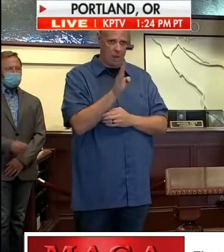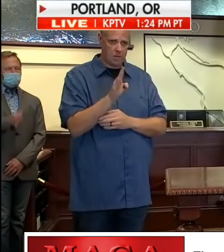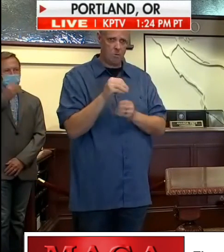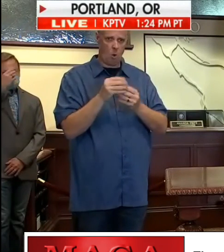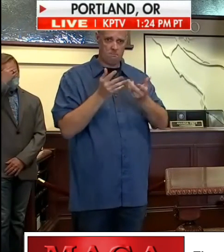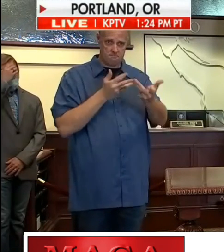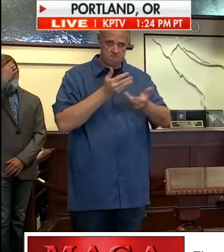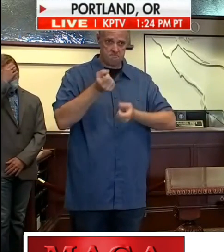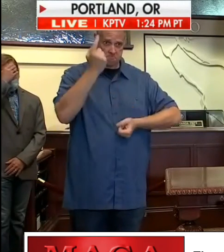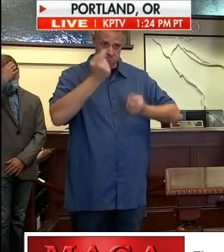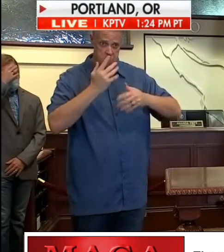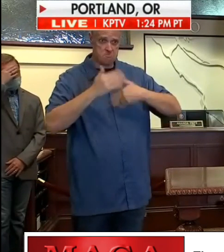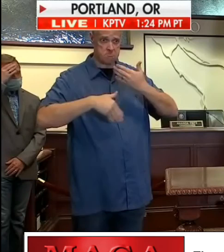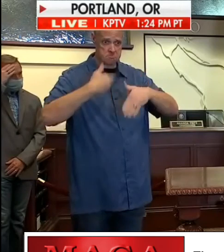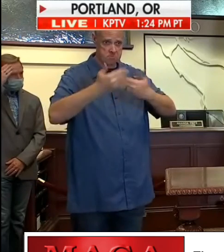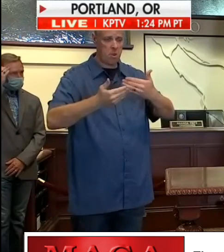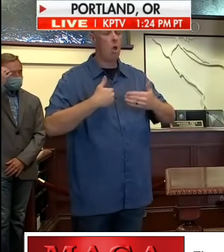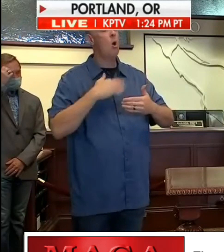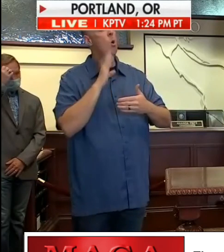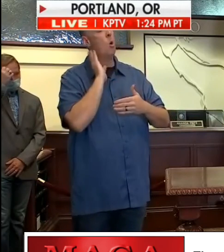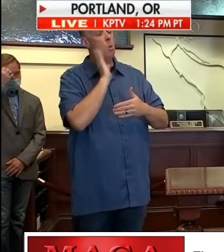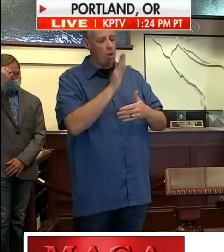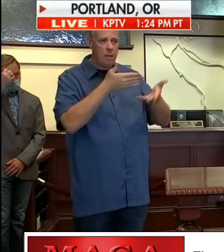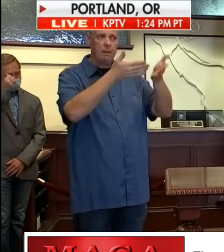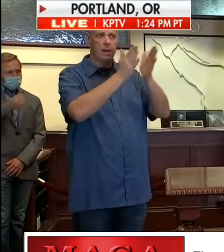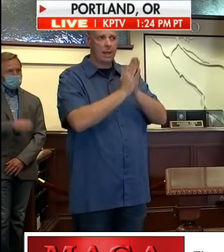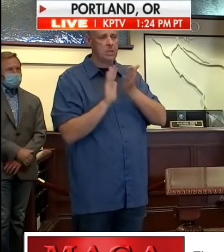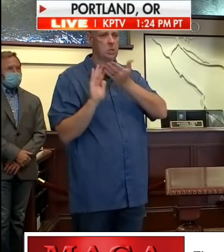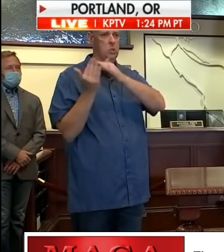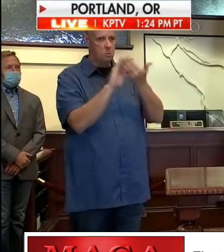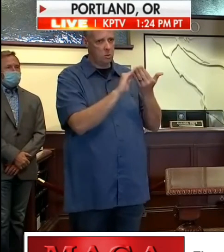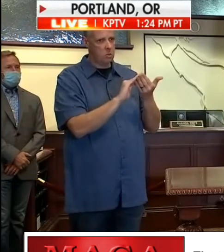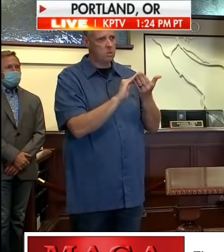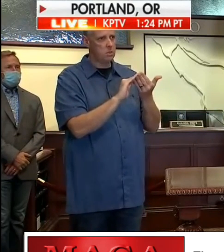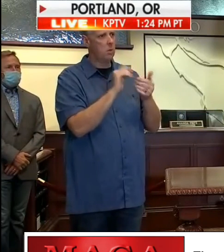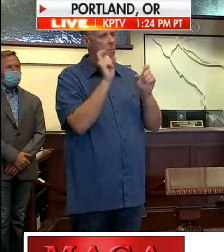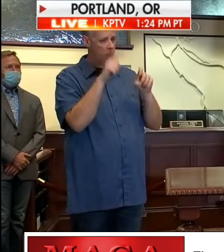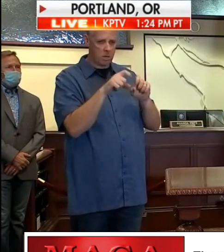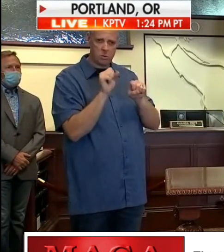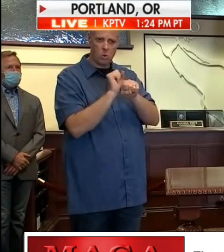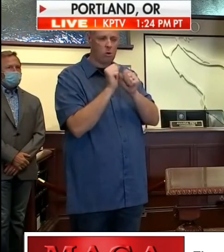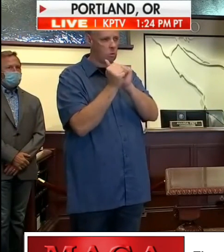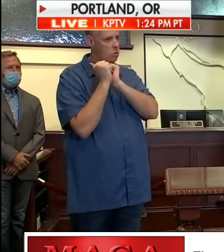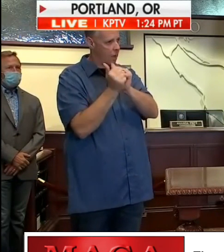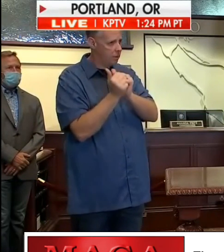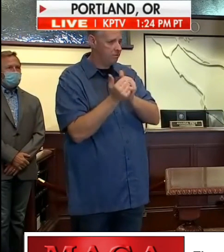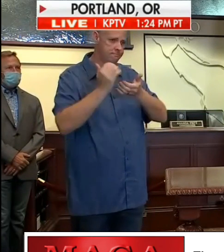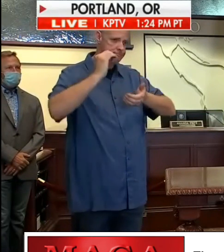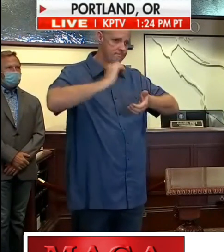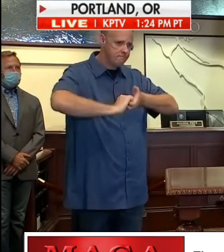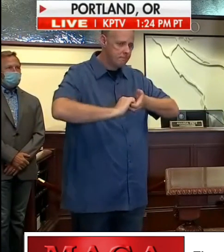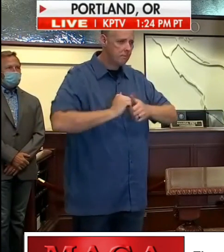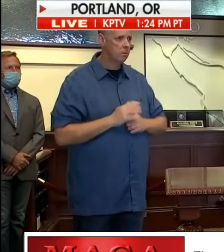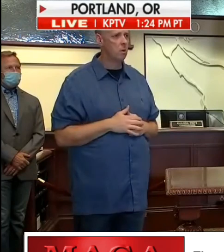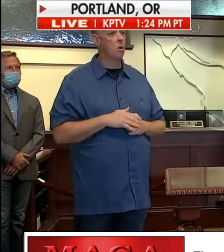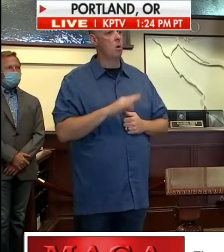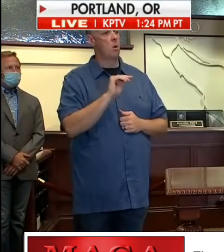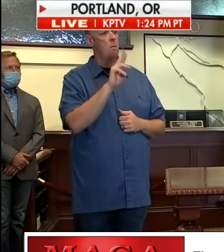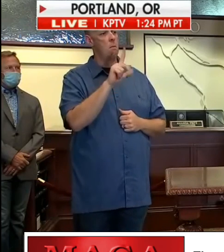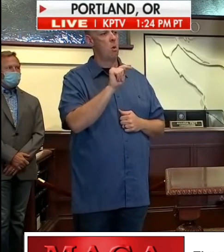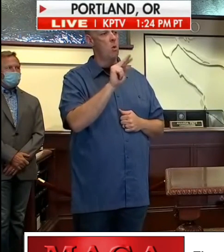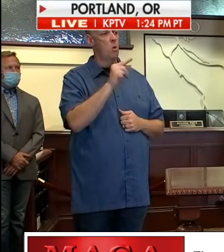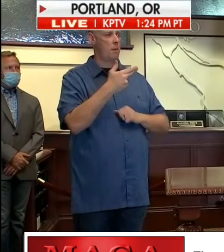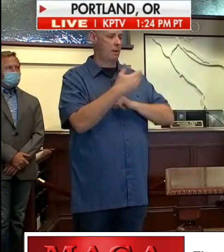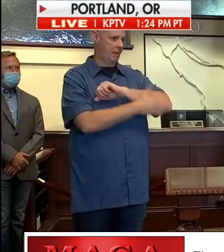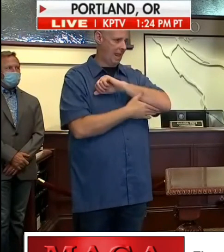we proceed with this, I'm going to continue to ask the community to work with me. I'm going to continue to ask our colleagues at Multnomah County to work with